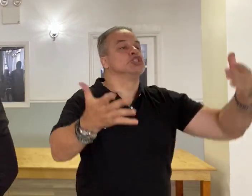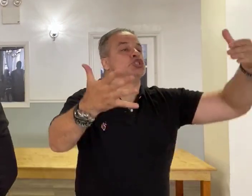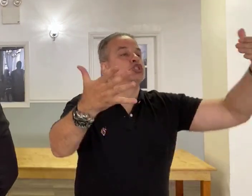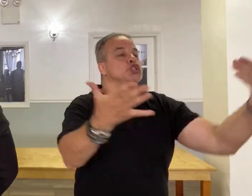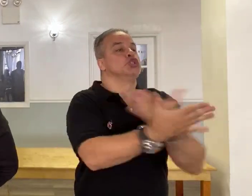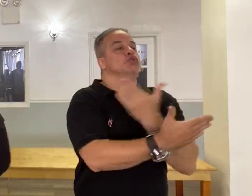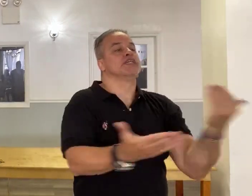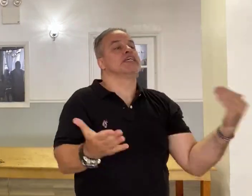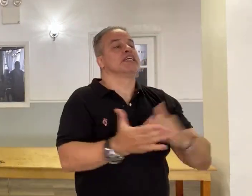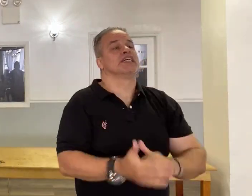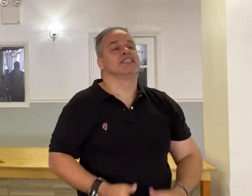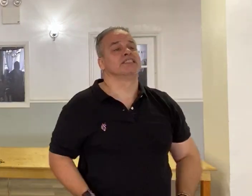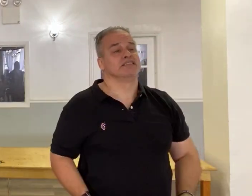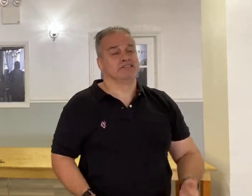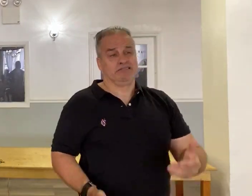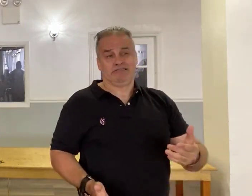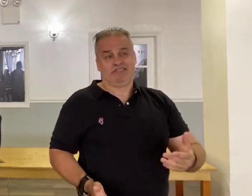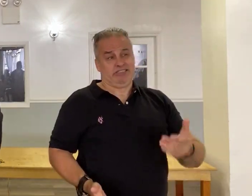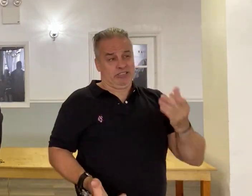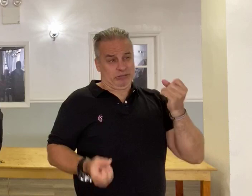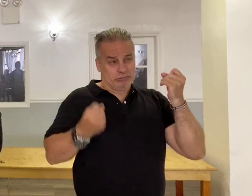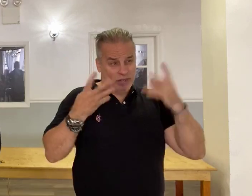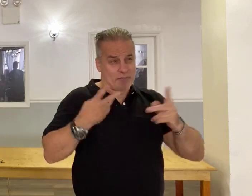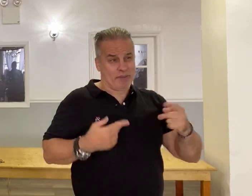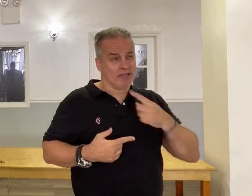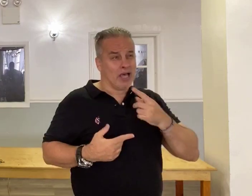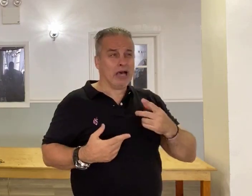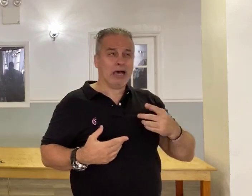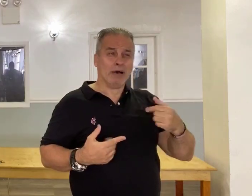to live without my right arm. I'm going to make it. I don't know.